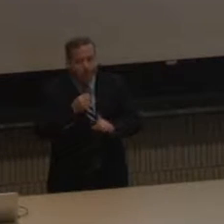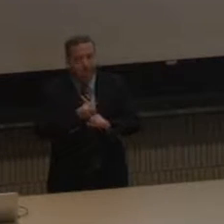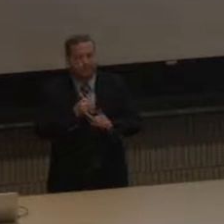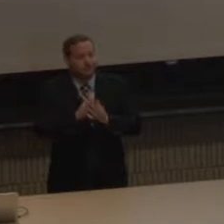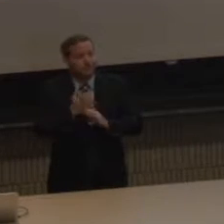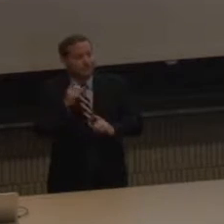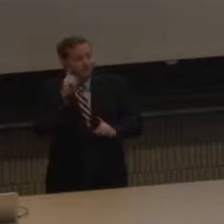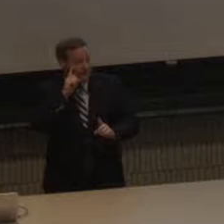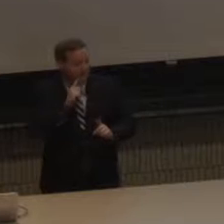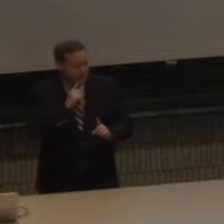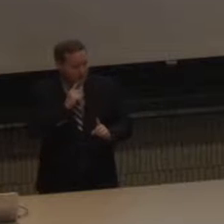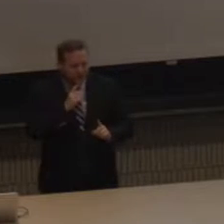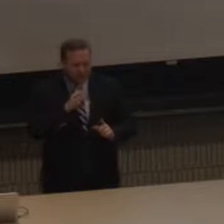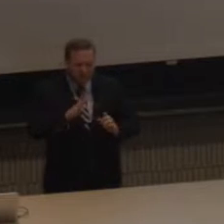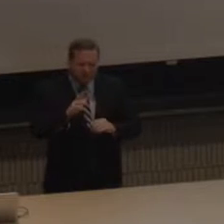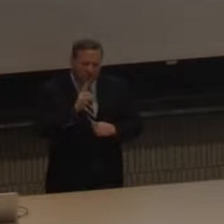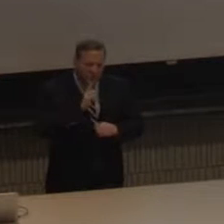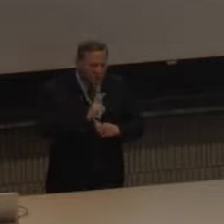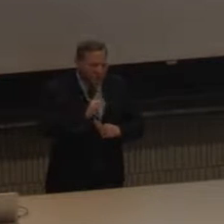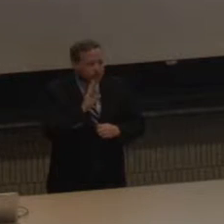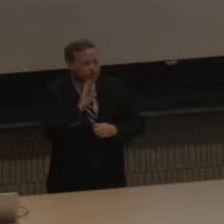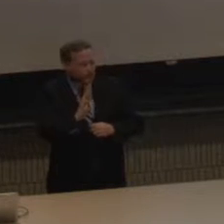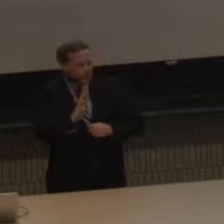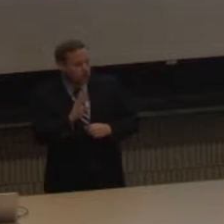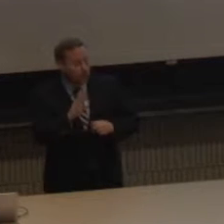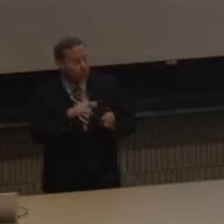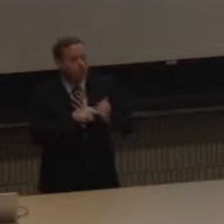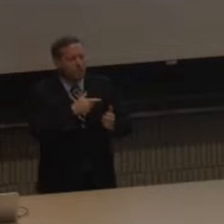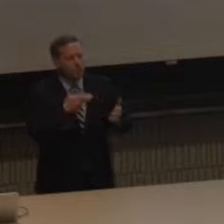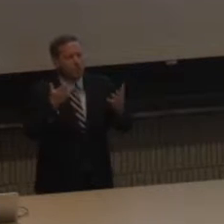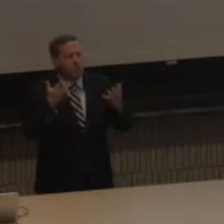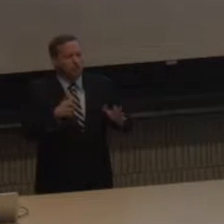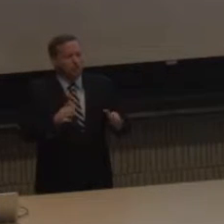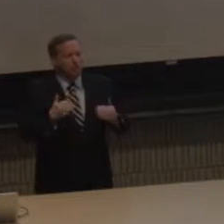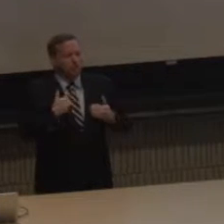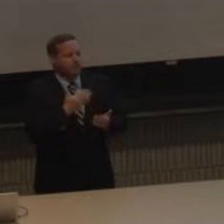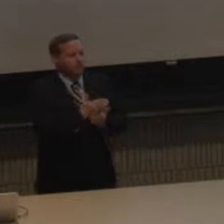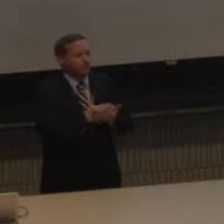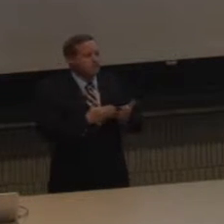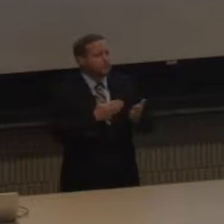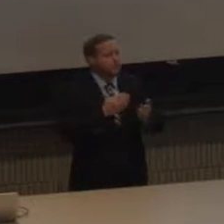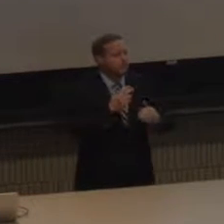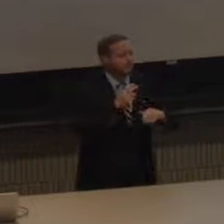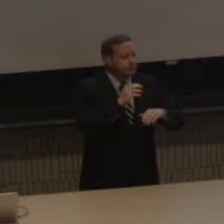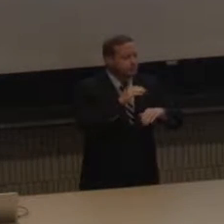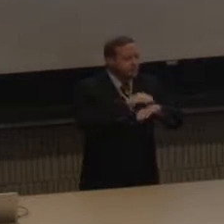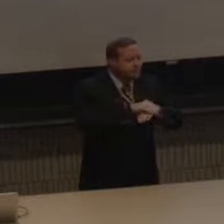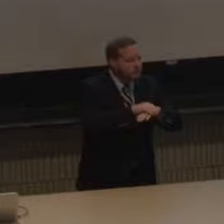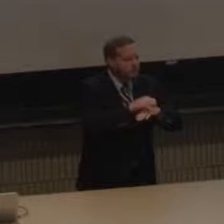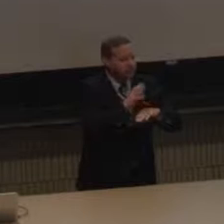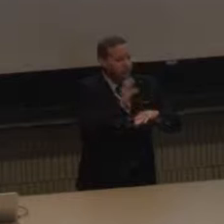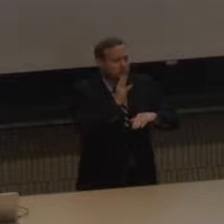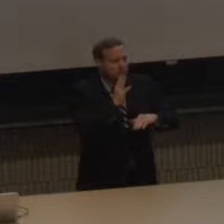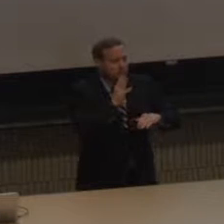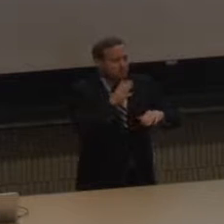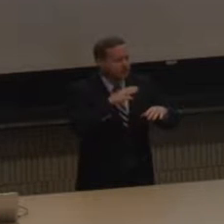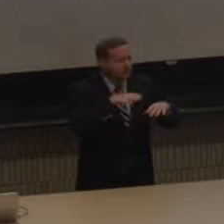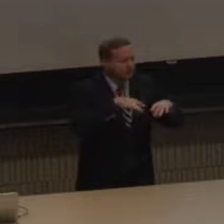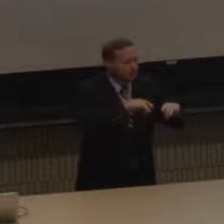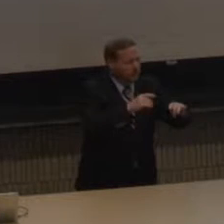child, and that's when he lost his hearing. So about 3 or 4 years old, he became deaf, but he already